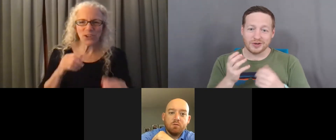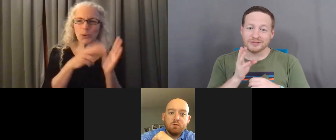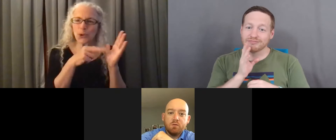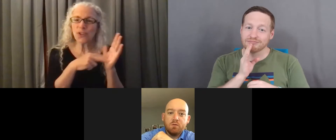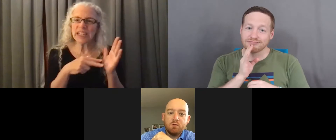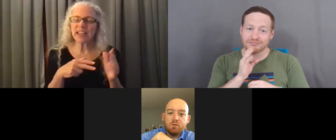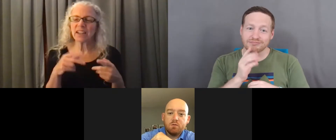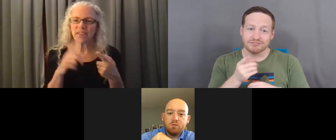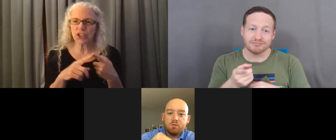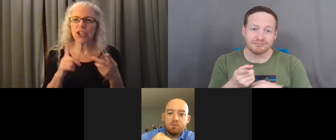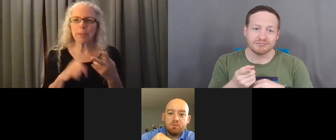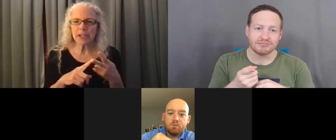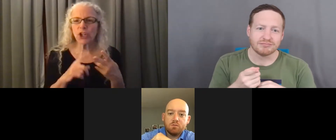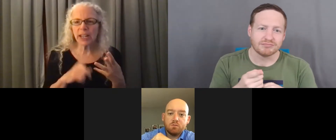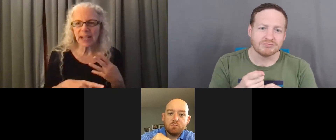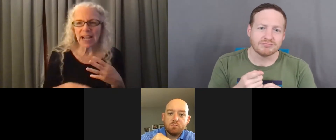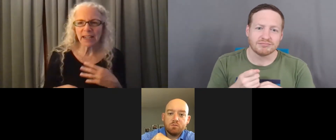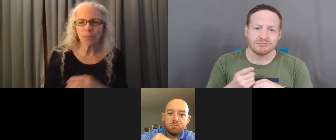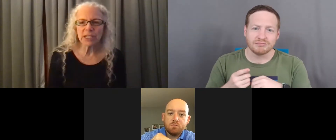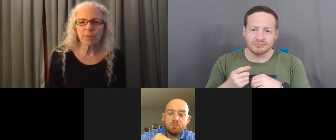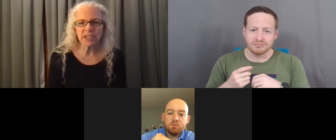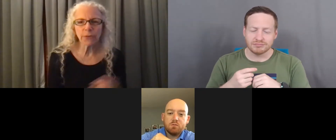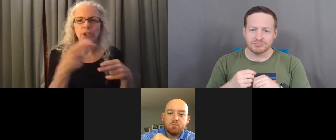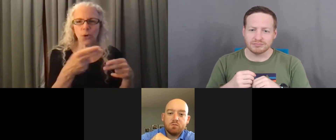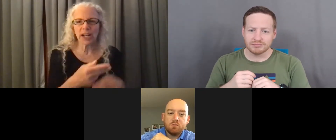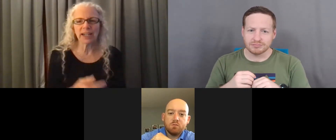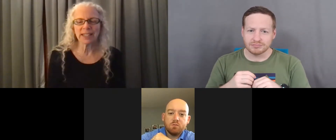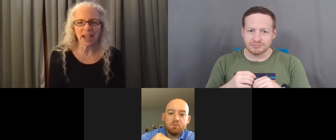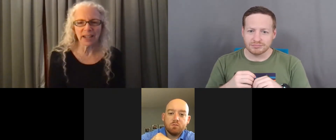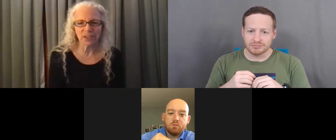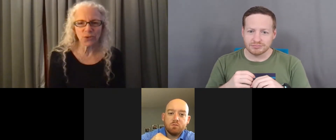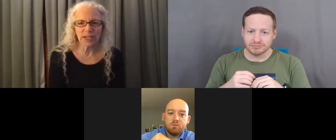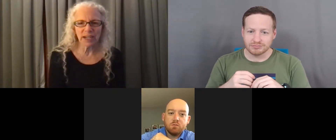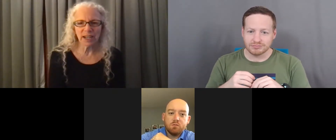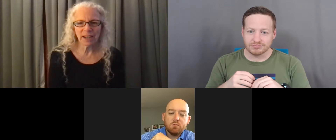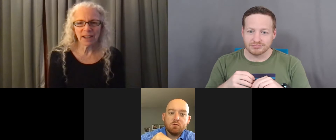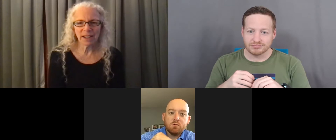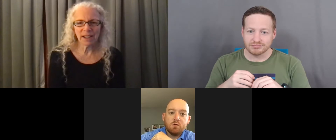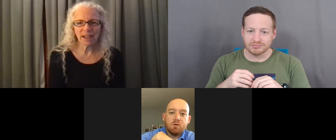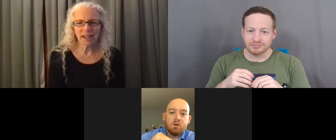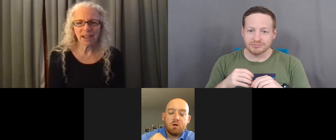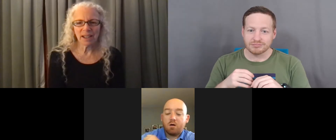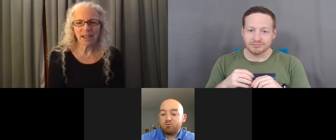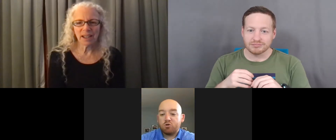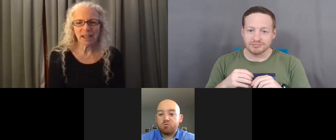would you read the vision, the mission, and the guiding principles if we show it on a slide on the screen? Sure.